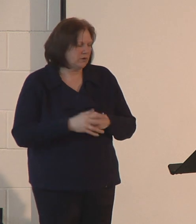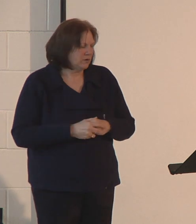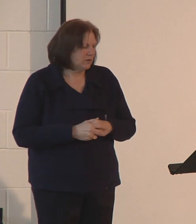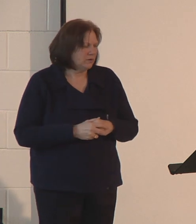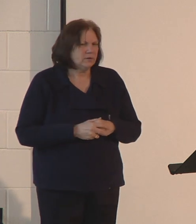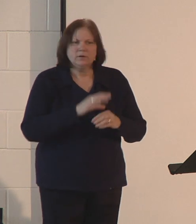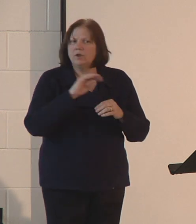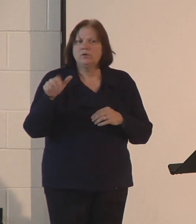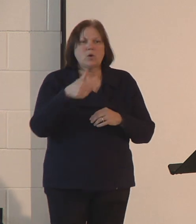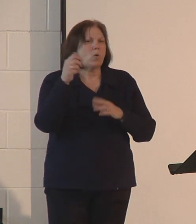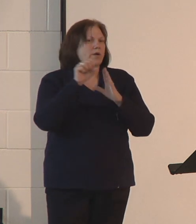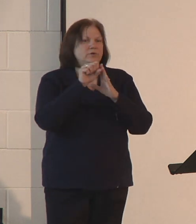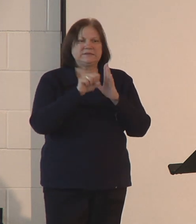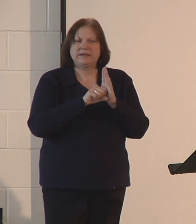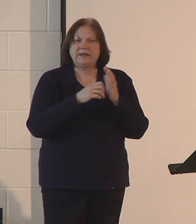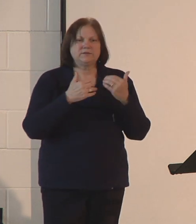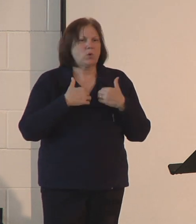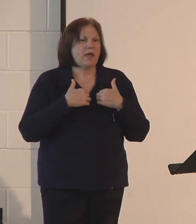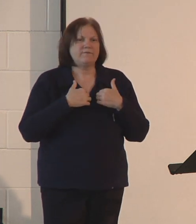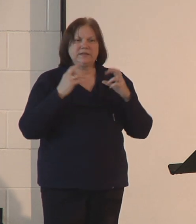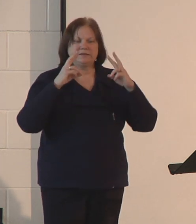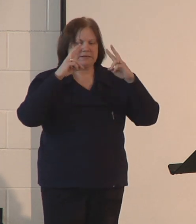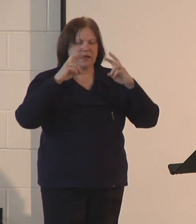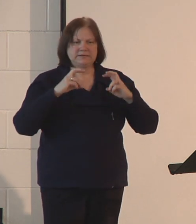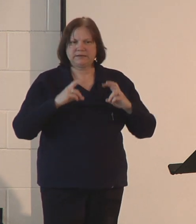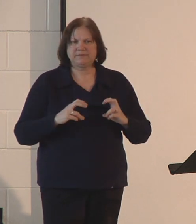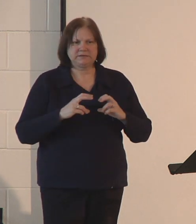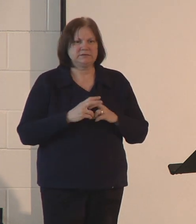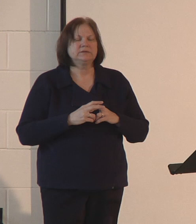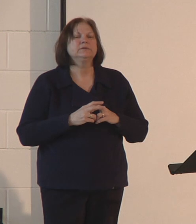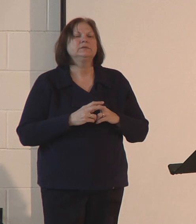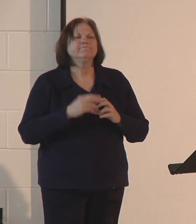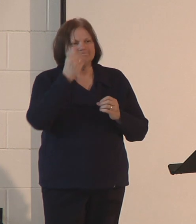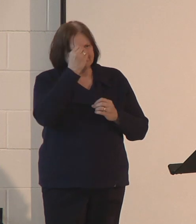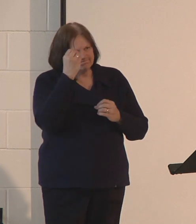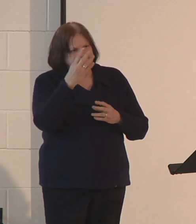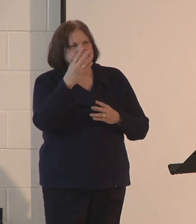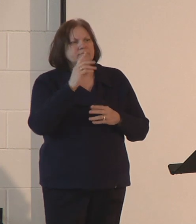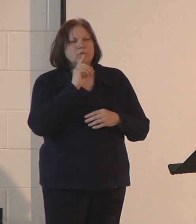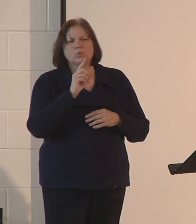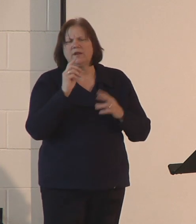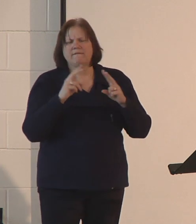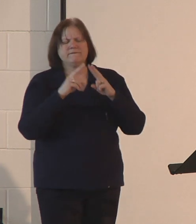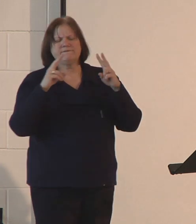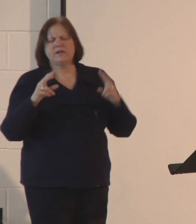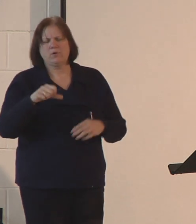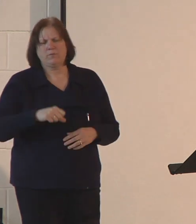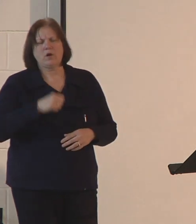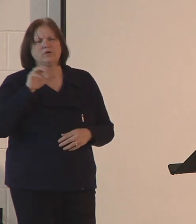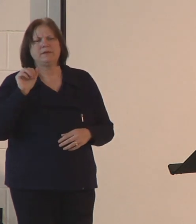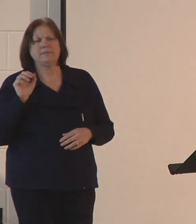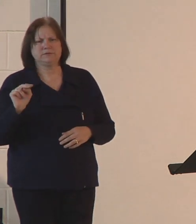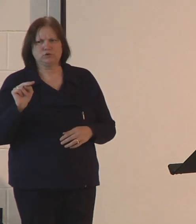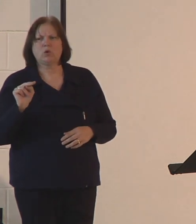There's no other states who have these test assessments, letting you know. So we are very proud to be in